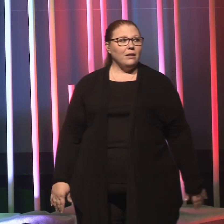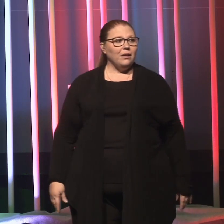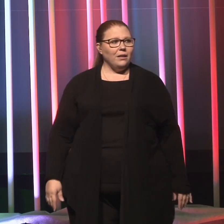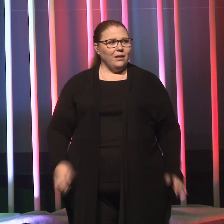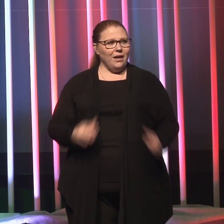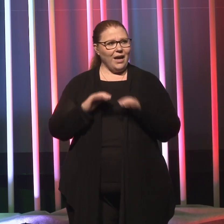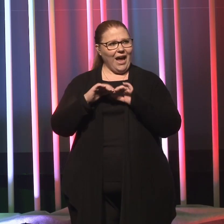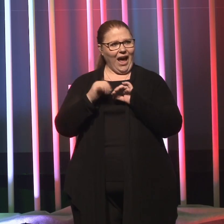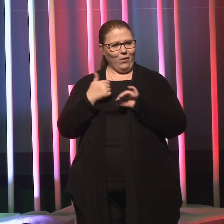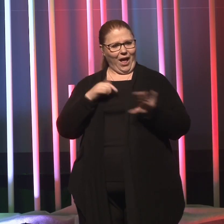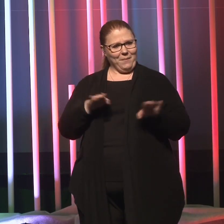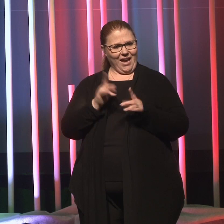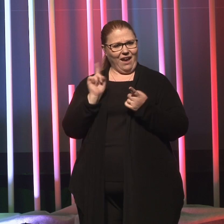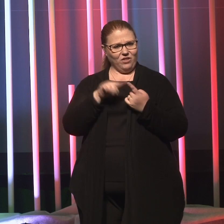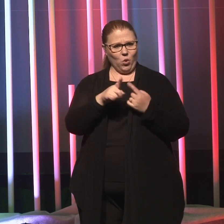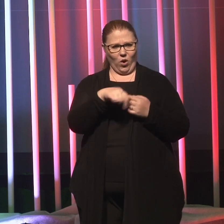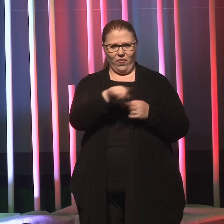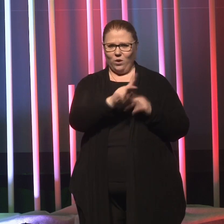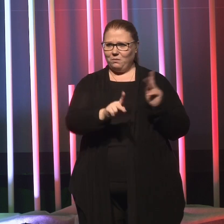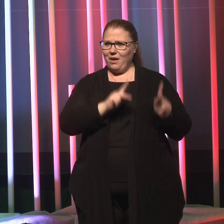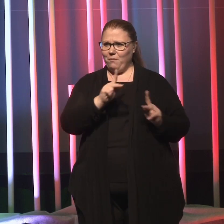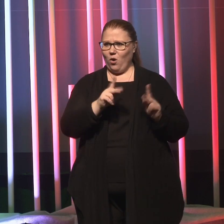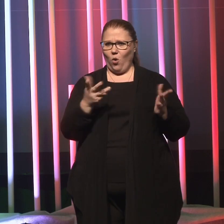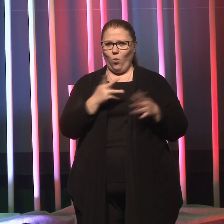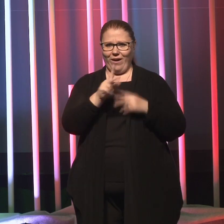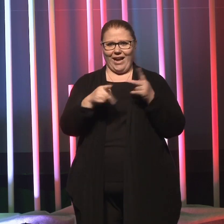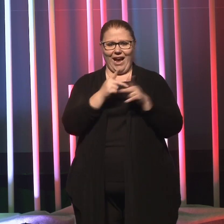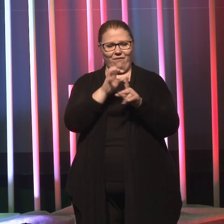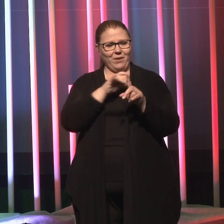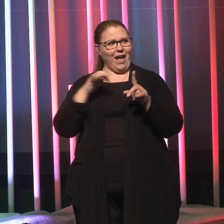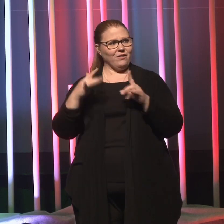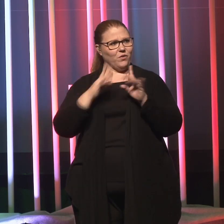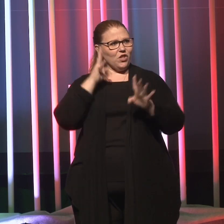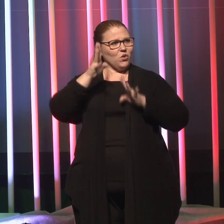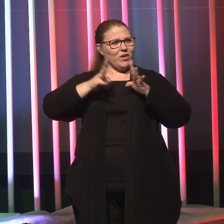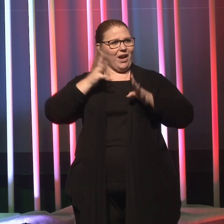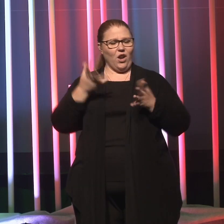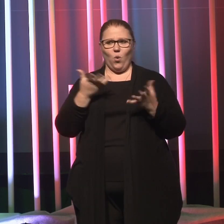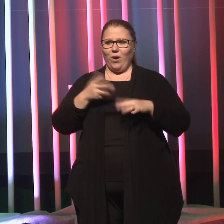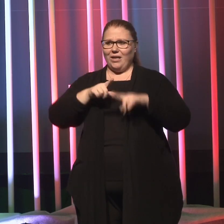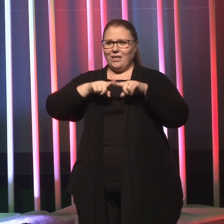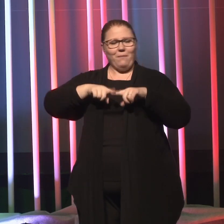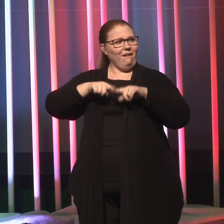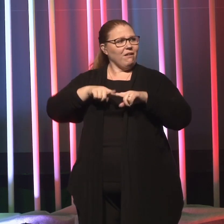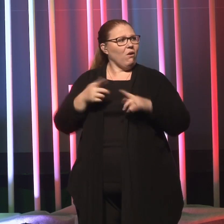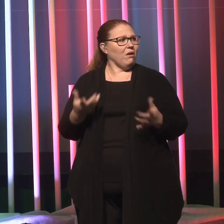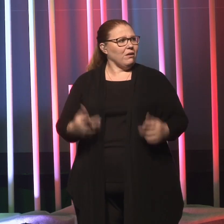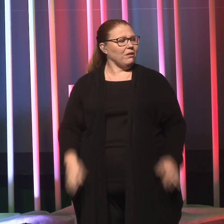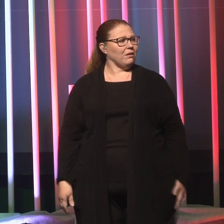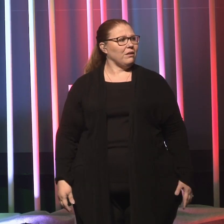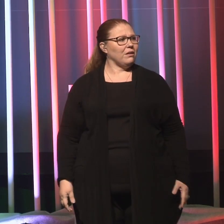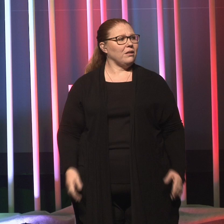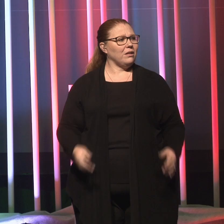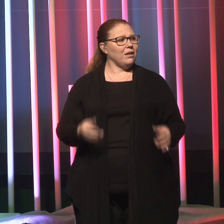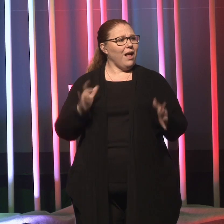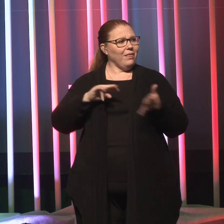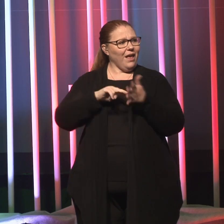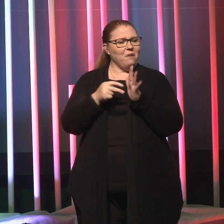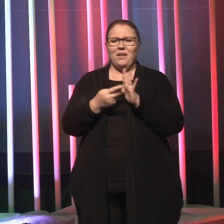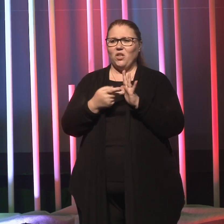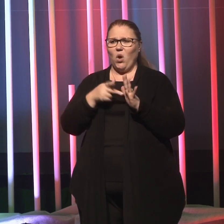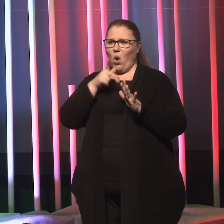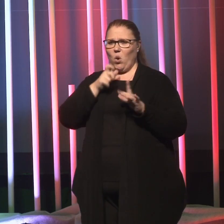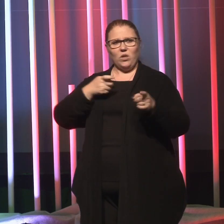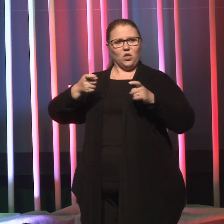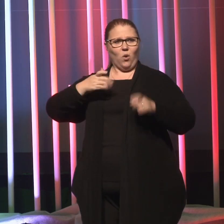How will I treat them? What kind of atmosphere will I create? What will it be based on? This is what it means to say, who will be the king of my